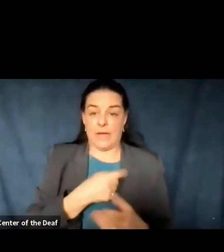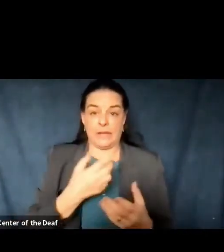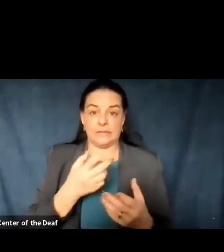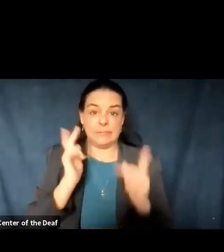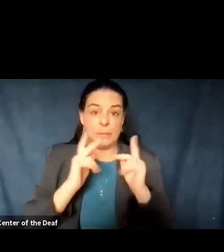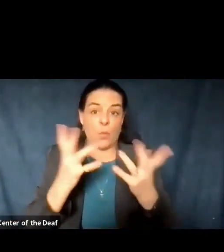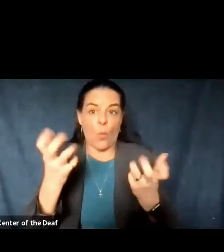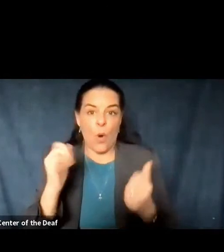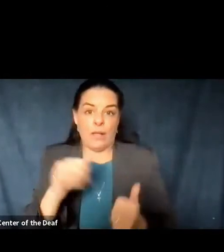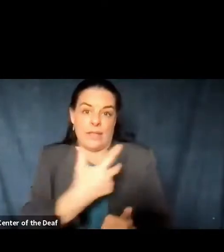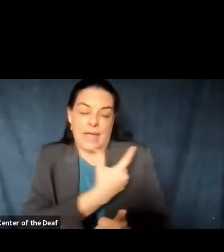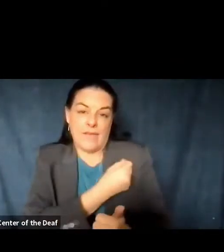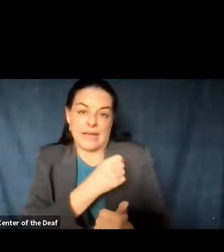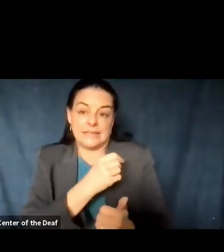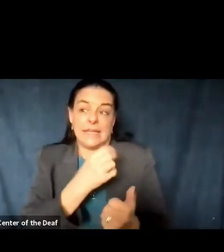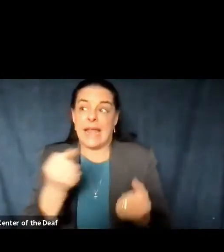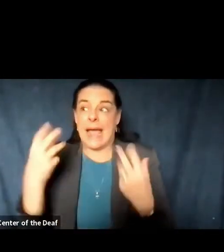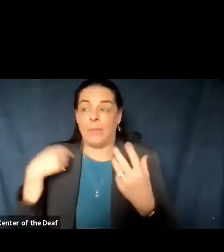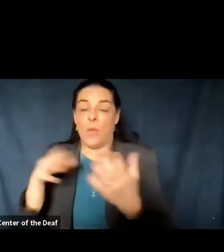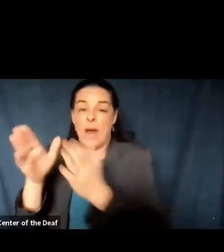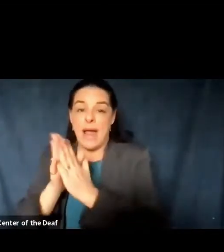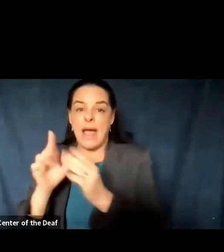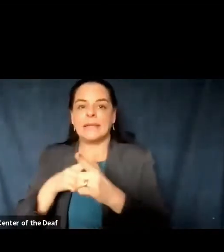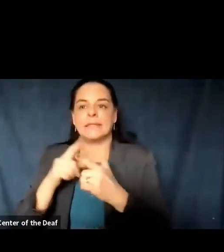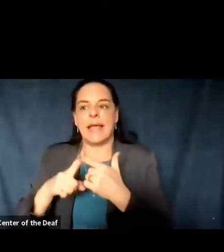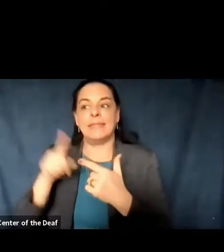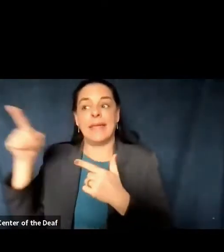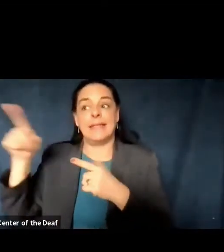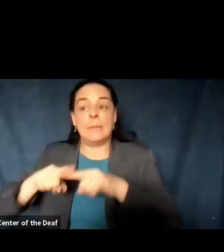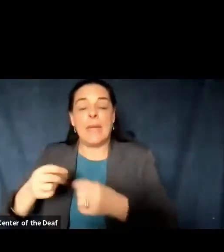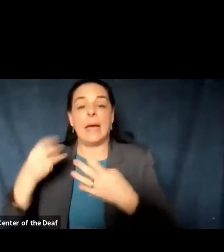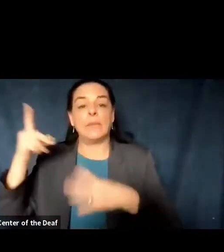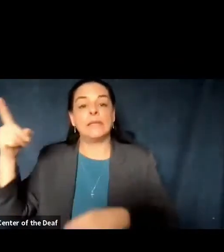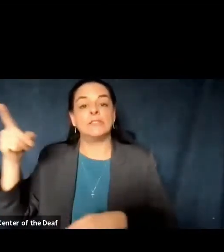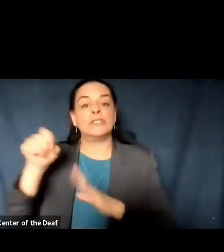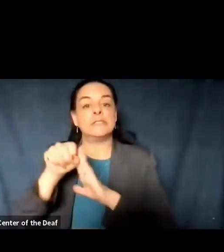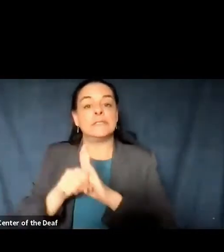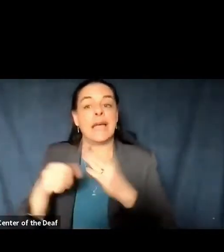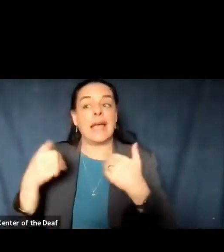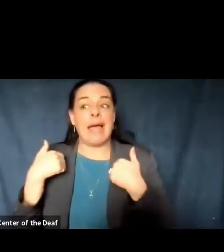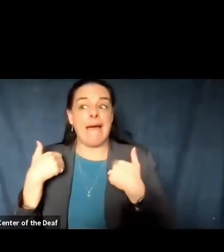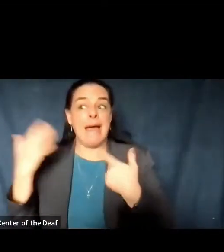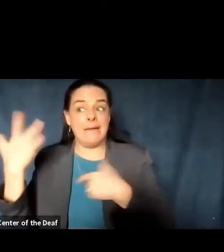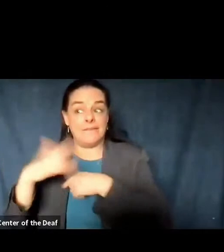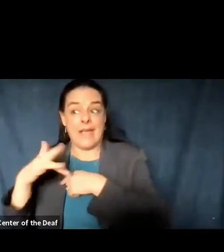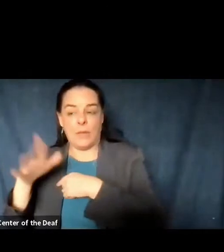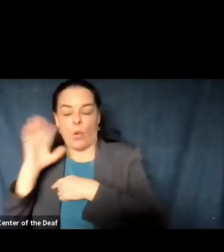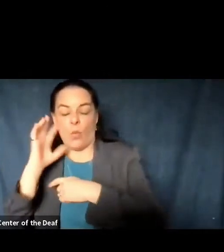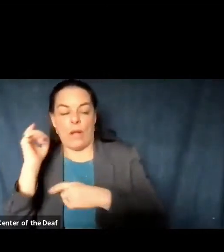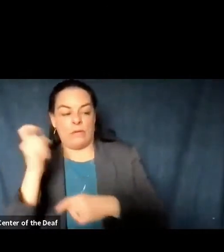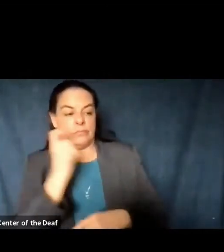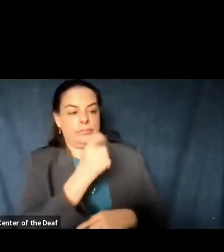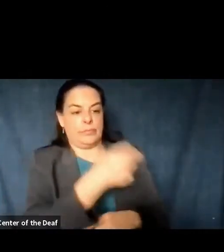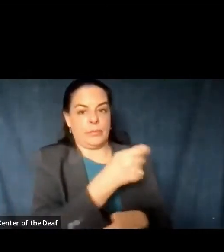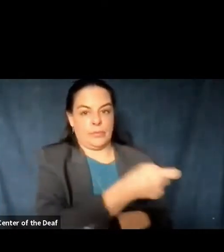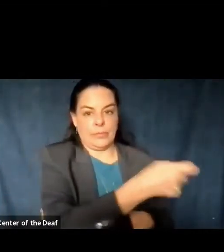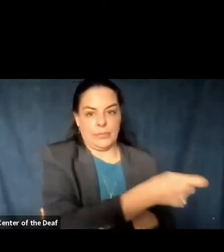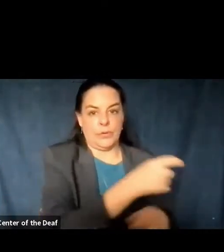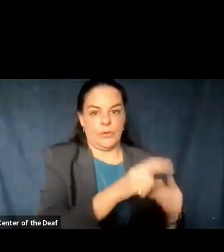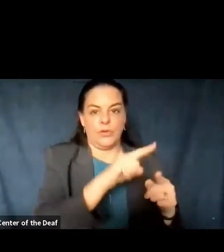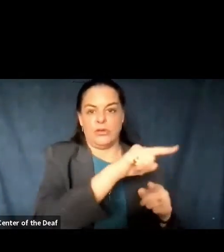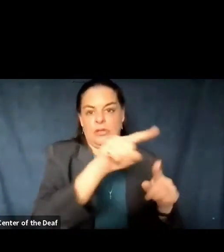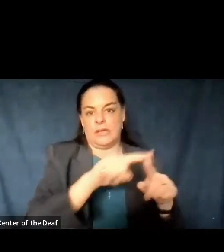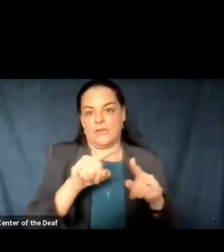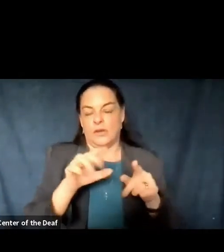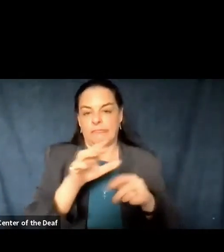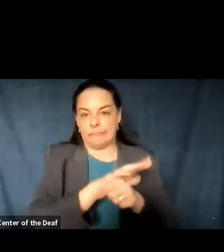vaccine and how much we're asking for. Then they, based on how much they have available, distribute it following that. And that's when we get our final